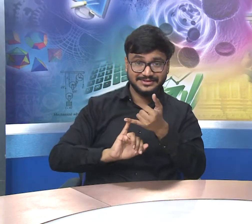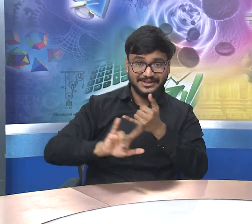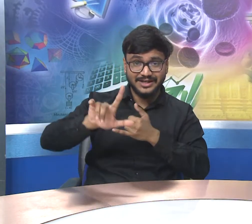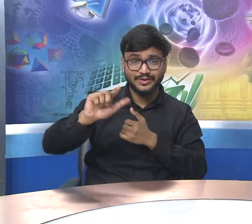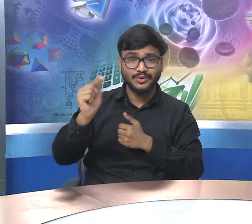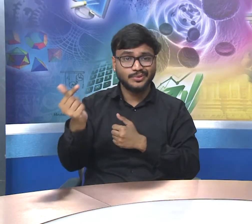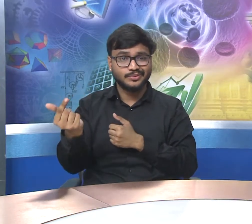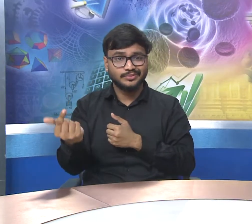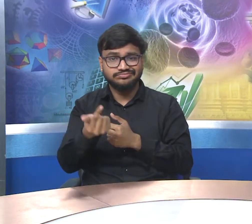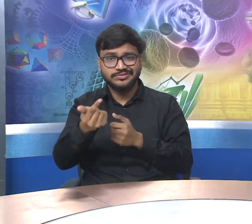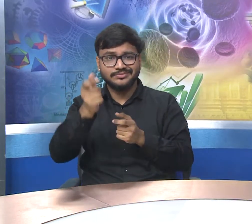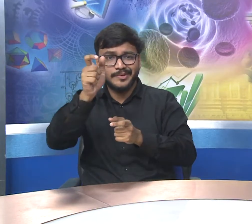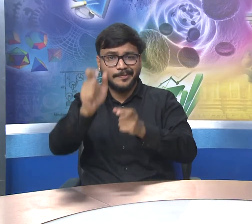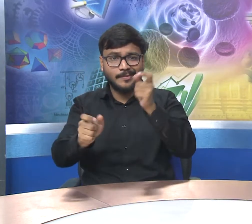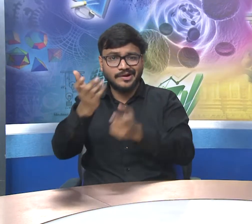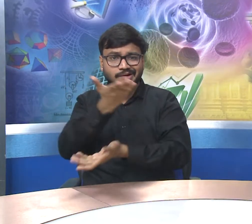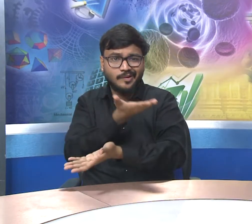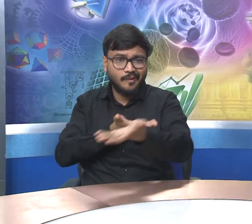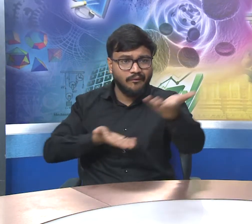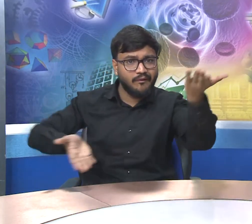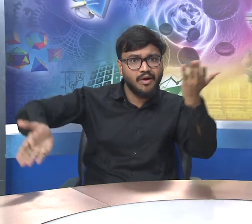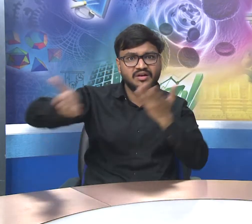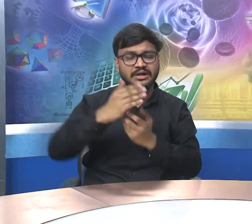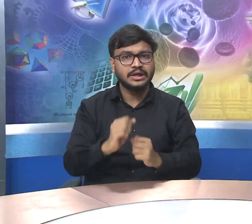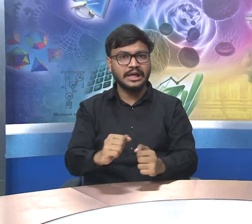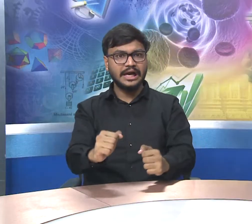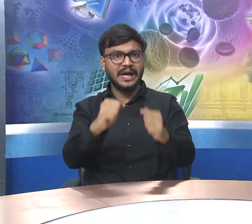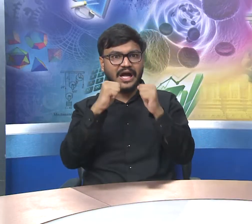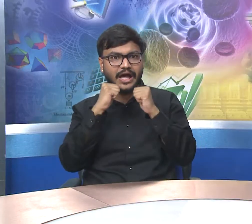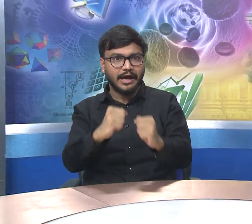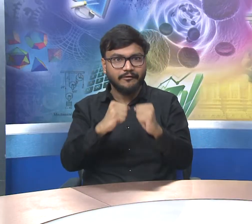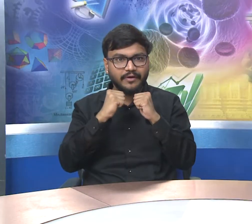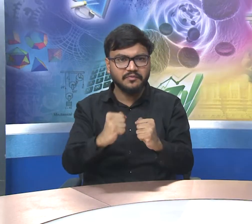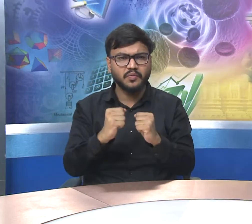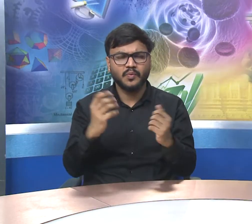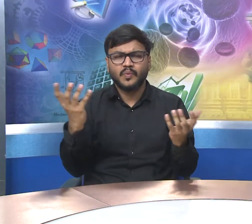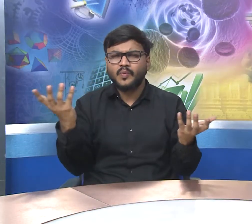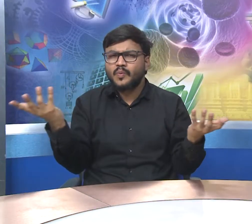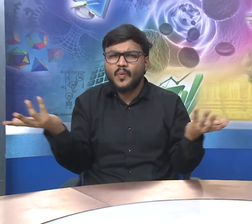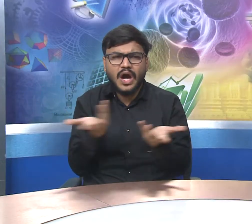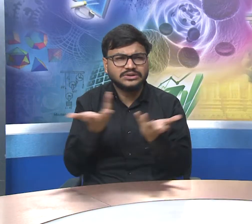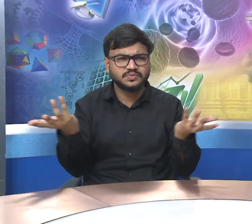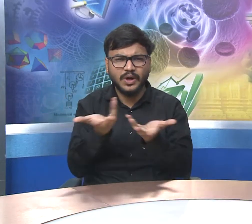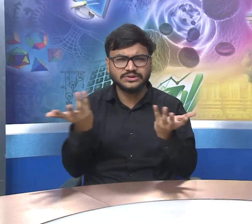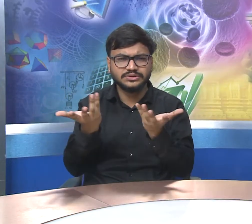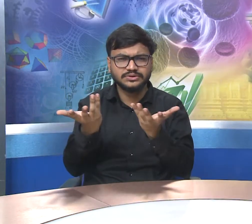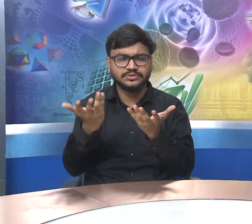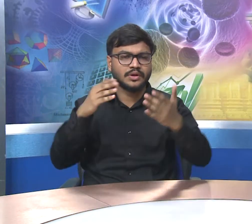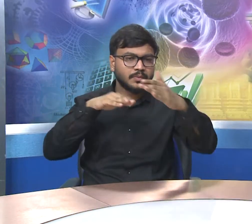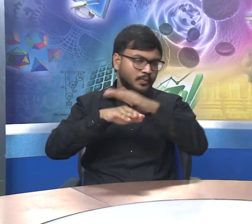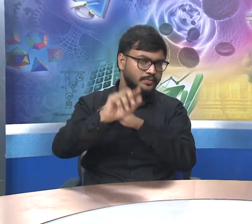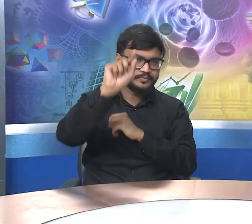It is difficult to know that the exact number of ISL users. And why is it